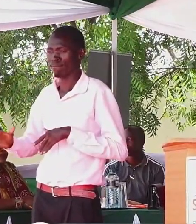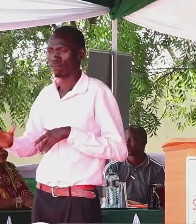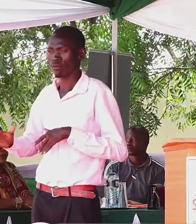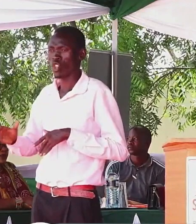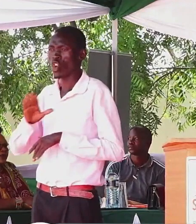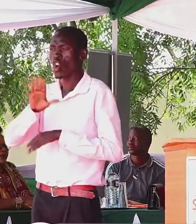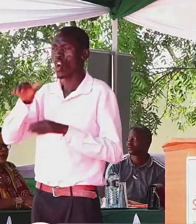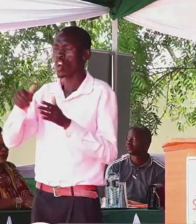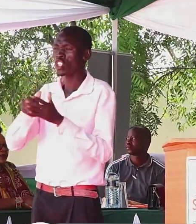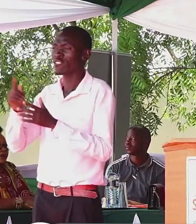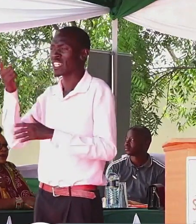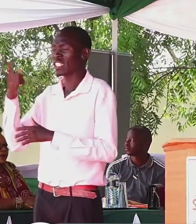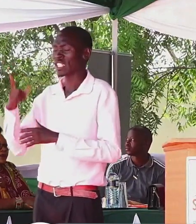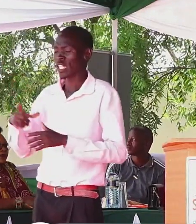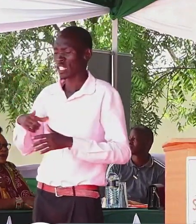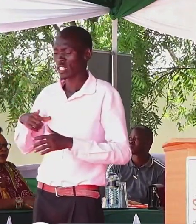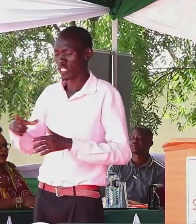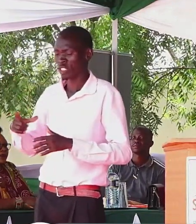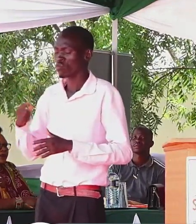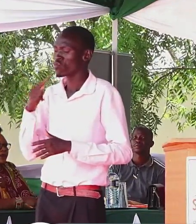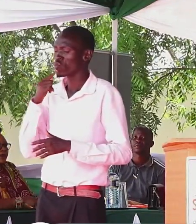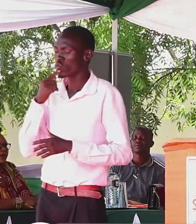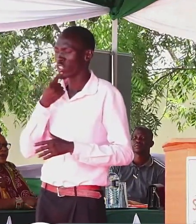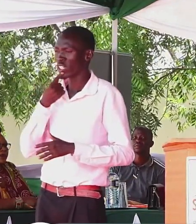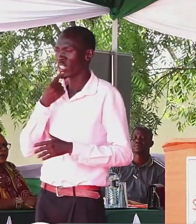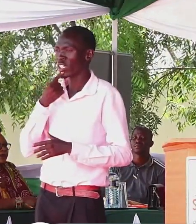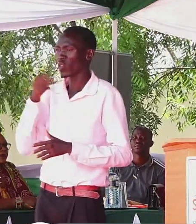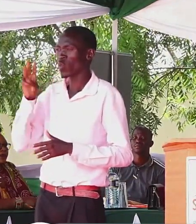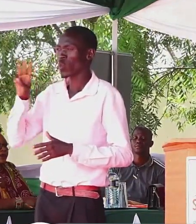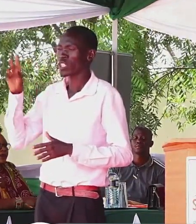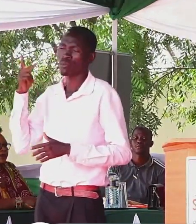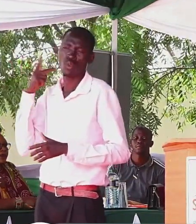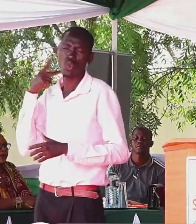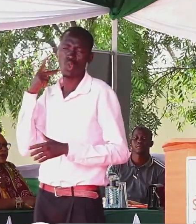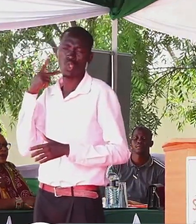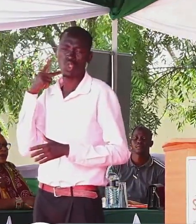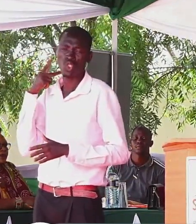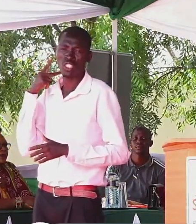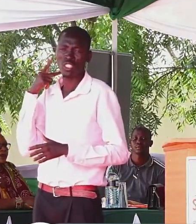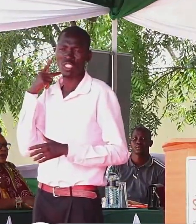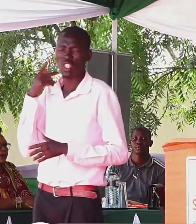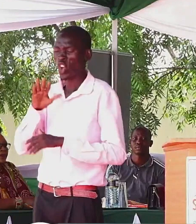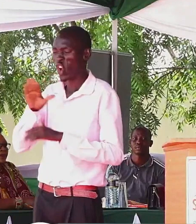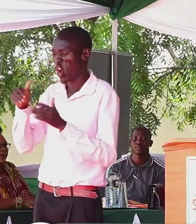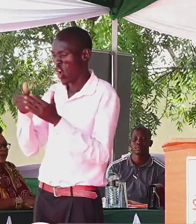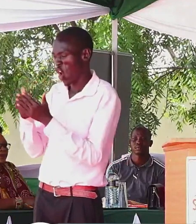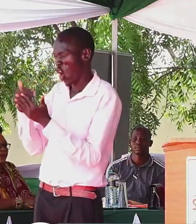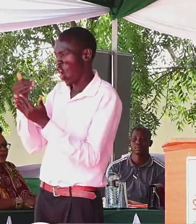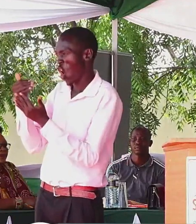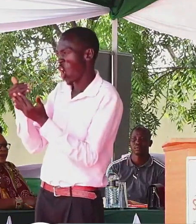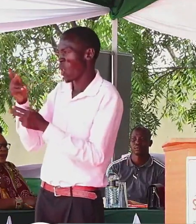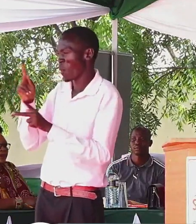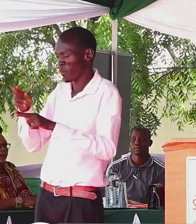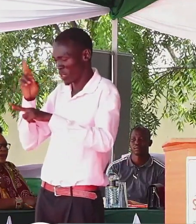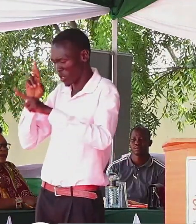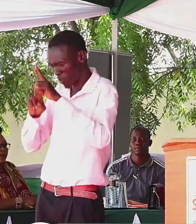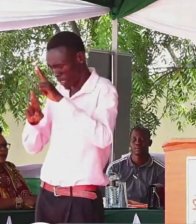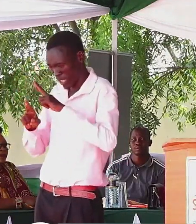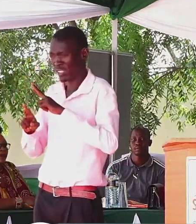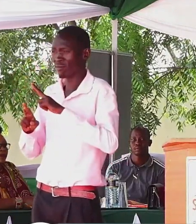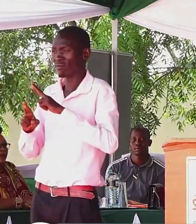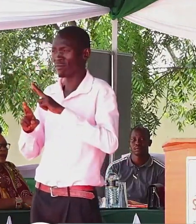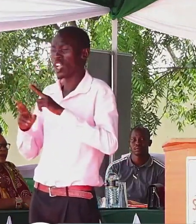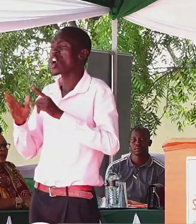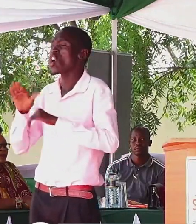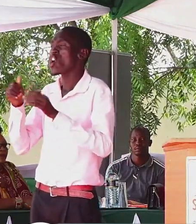First Ladies, Turkana and West Pokot, all protocol observed, ladies